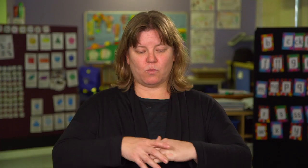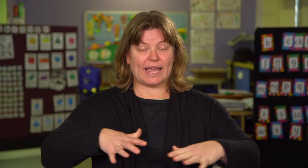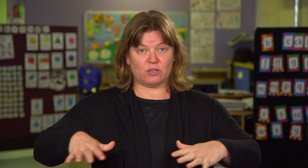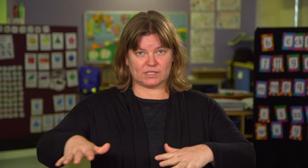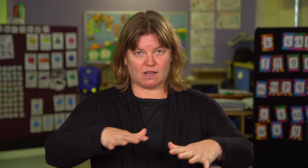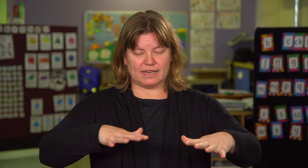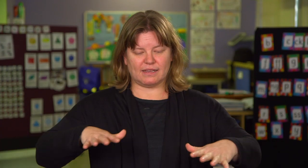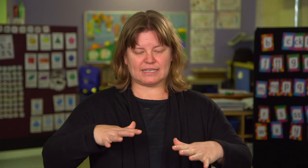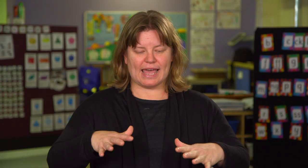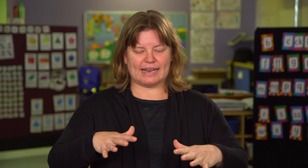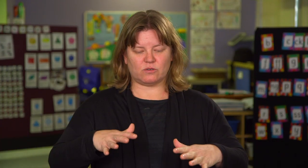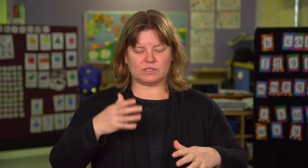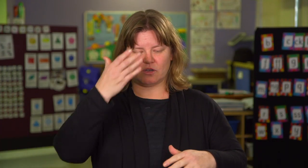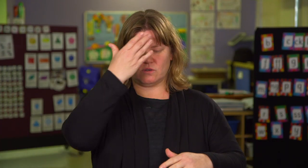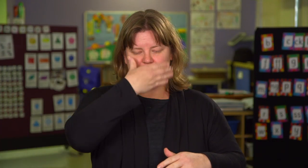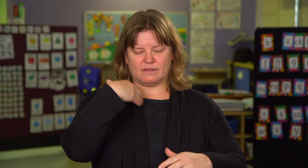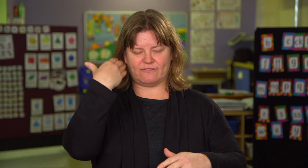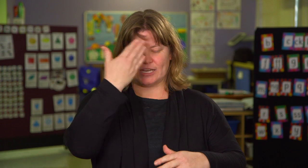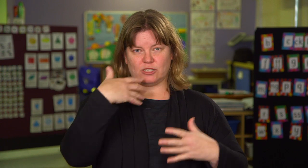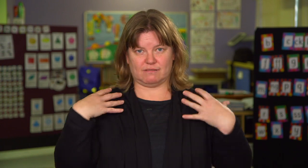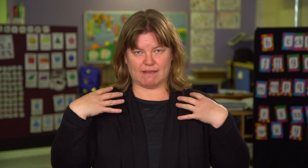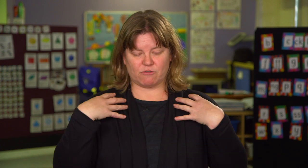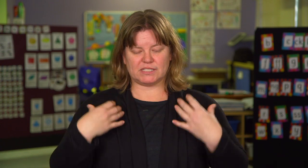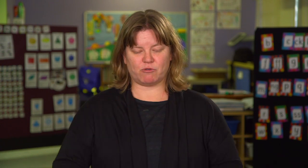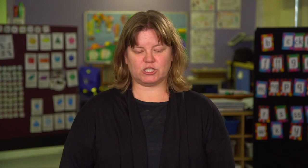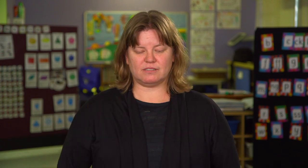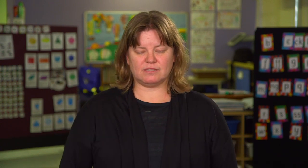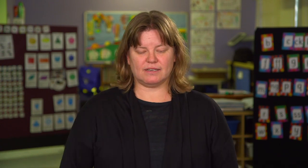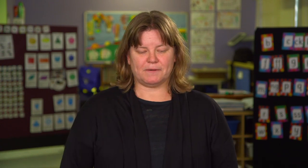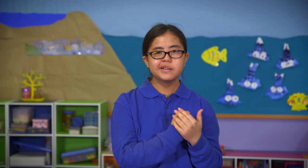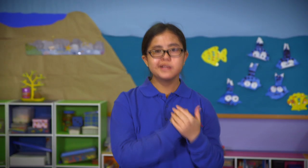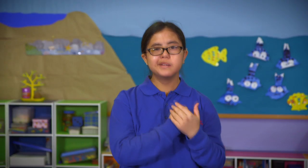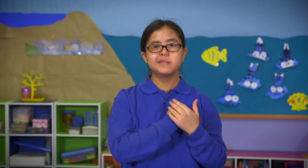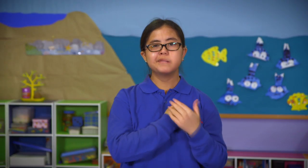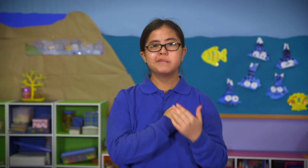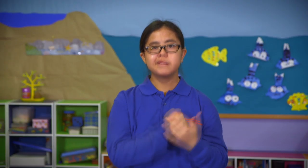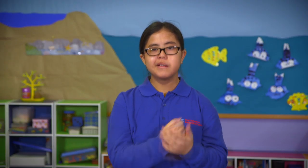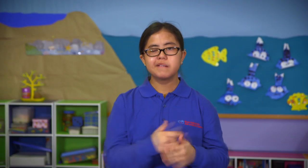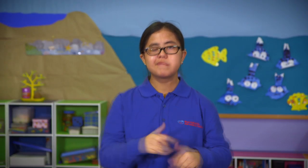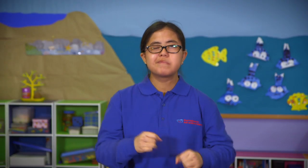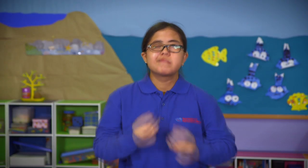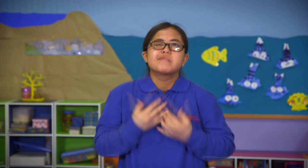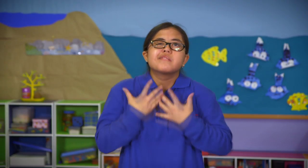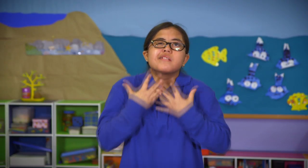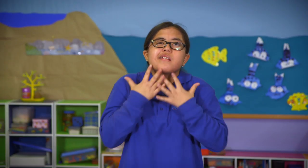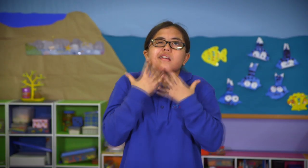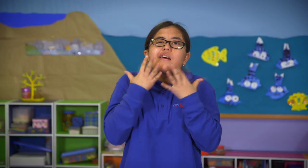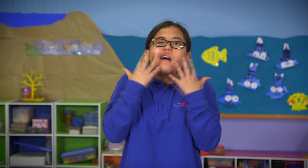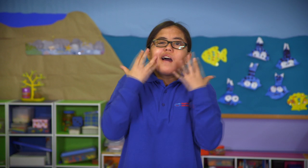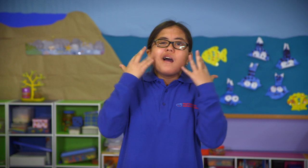where you're signing it, and also facial and other expressions. When you sign this spreading